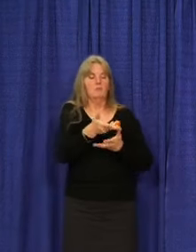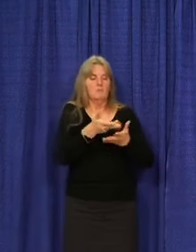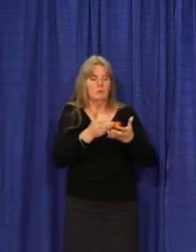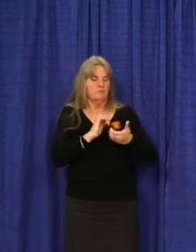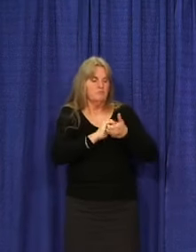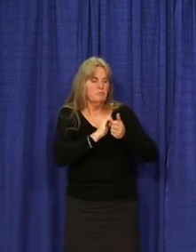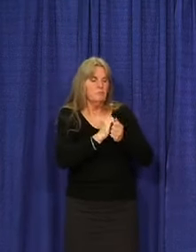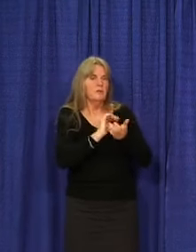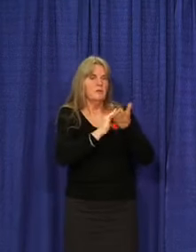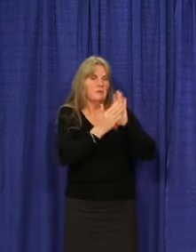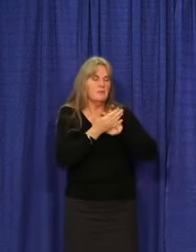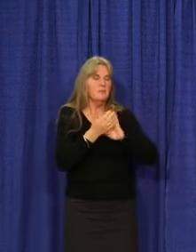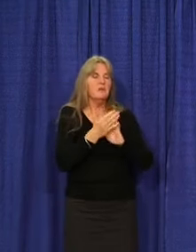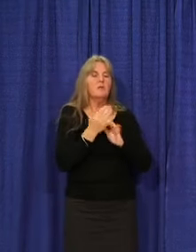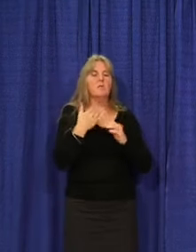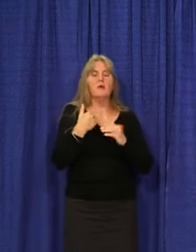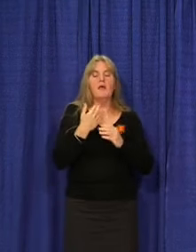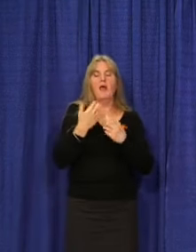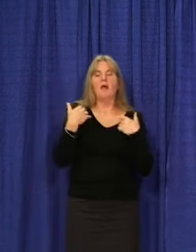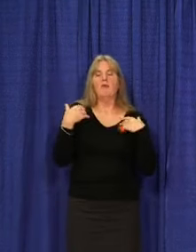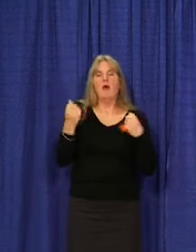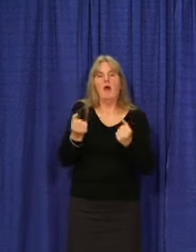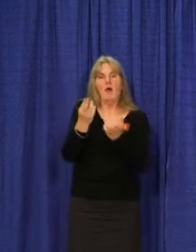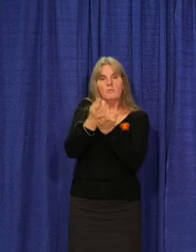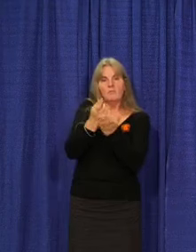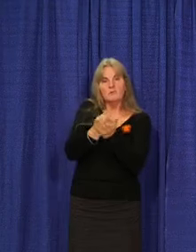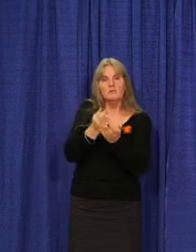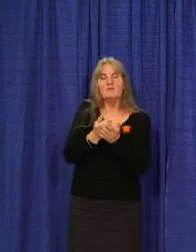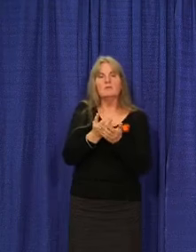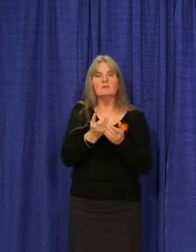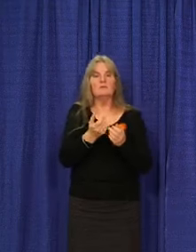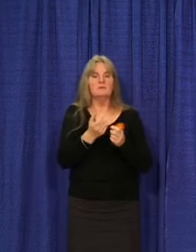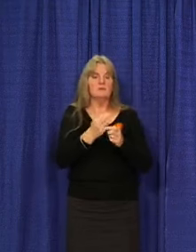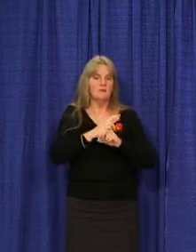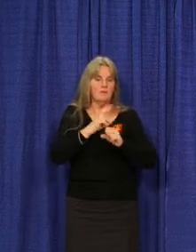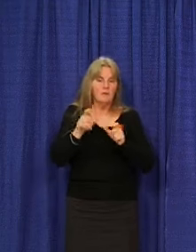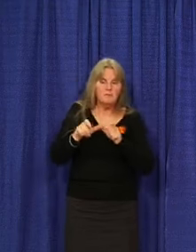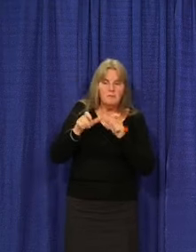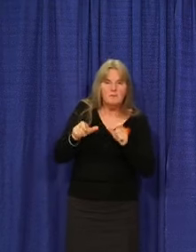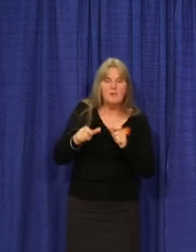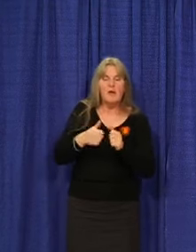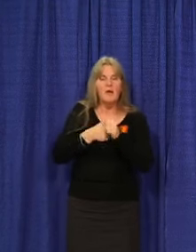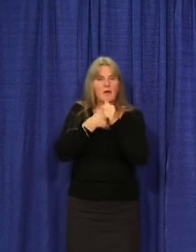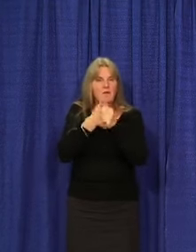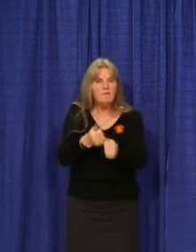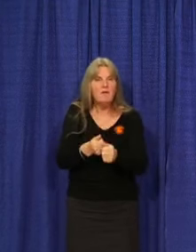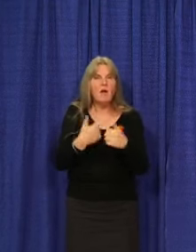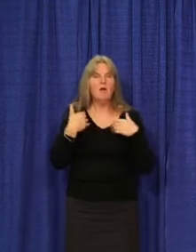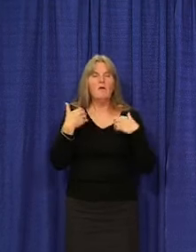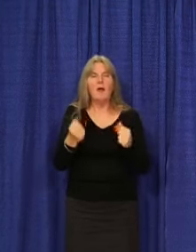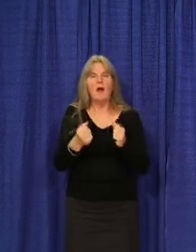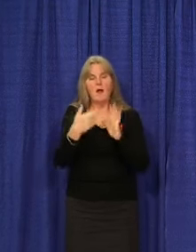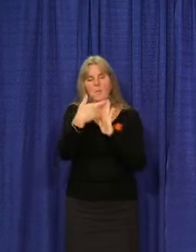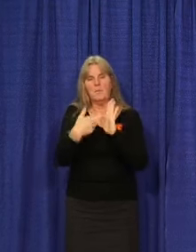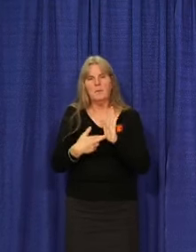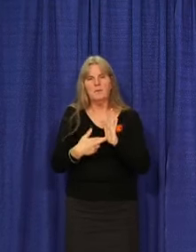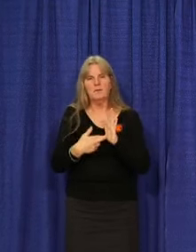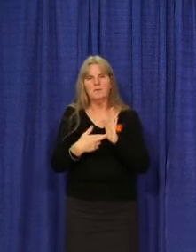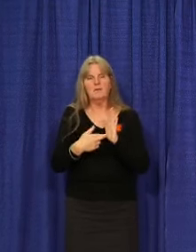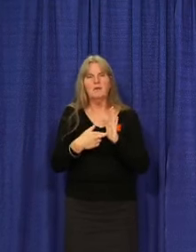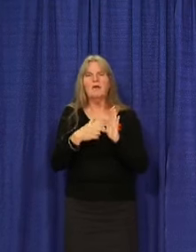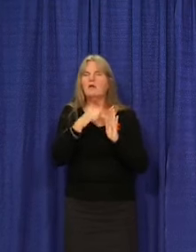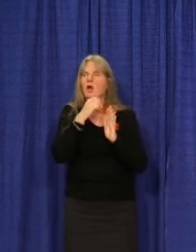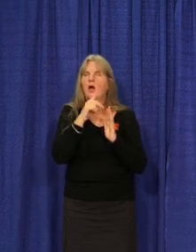engagement, public health capacity, healthcare capacity, and adherence to public health measures. They're not all things that we can measure